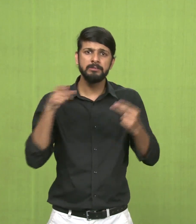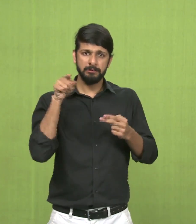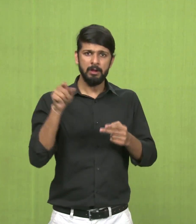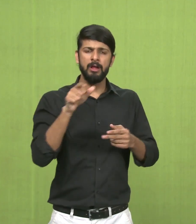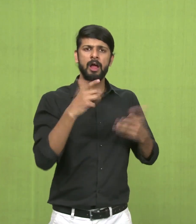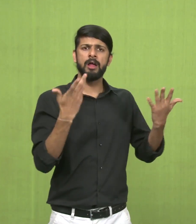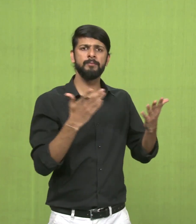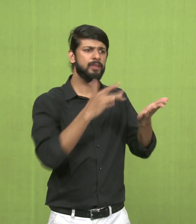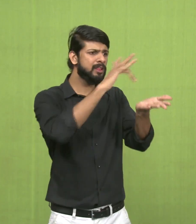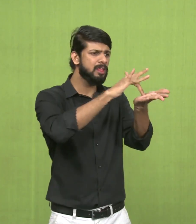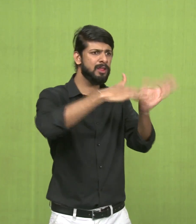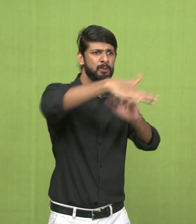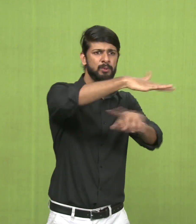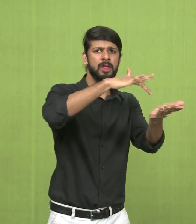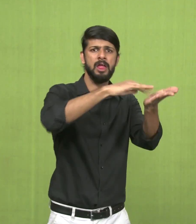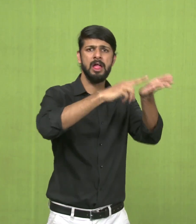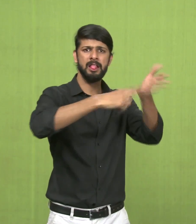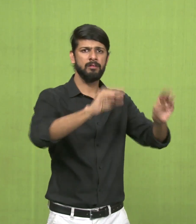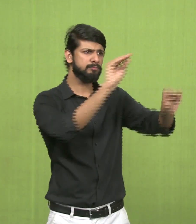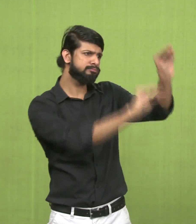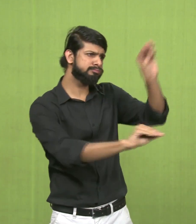Some of the famous landscape artists are